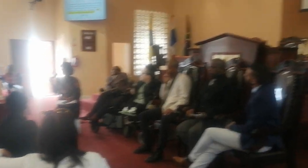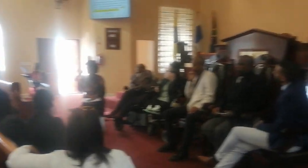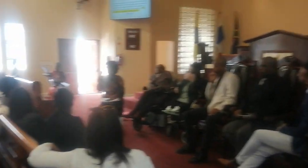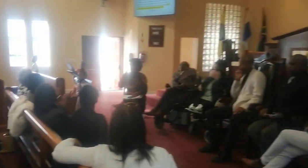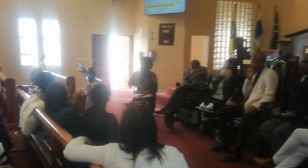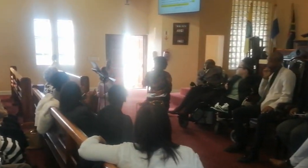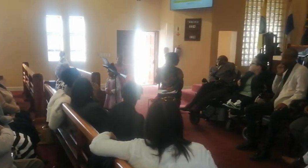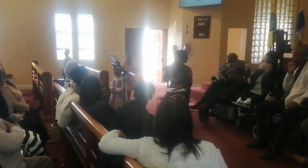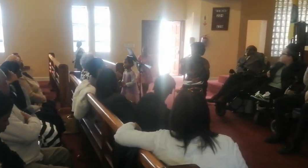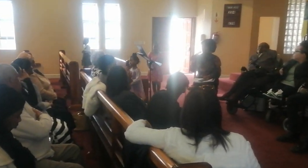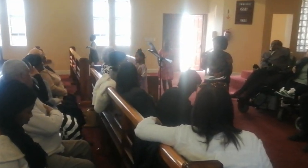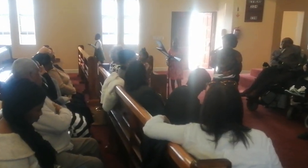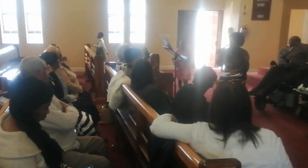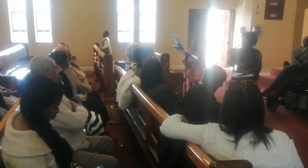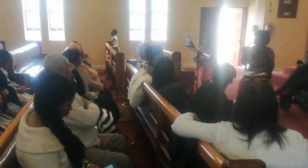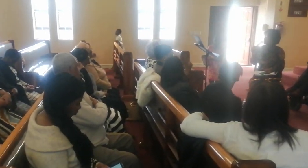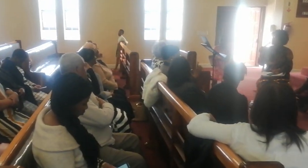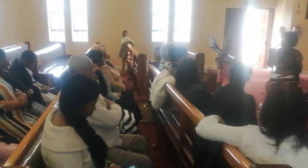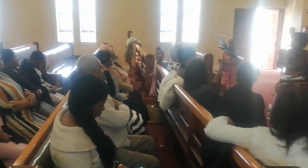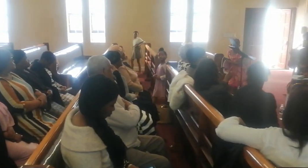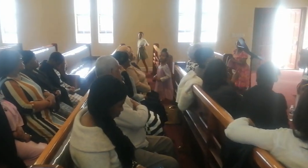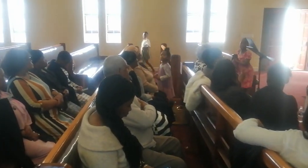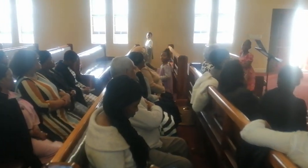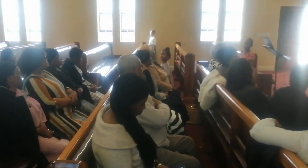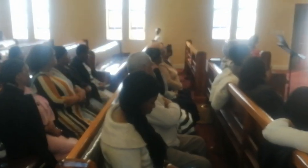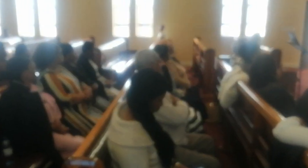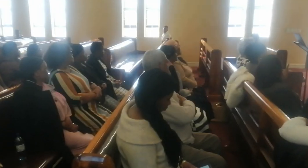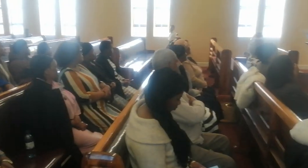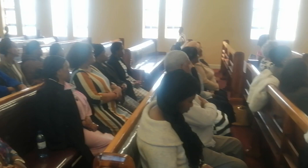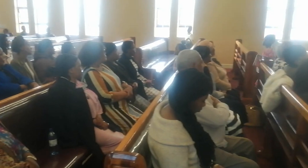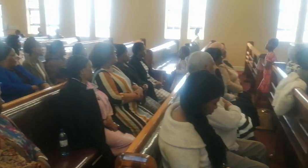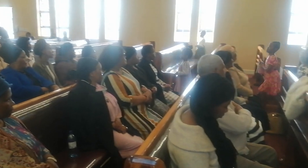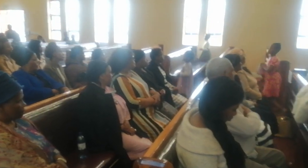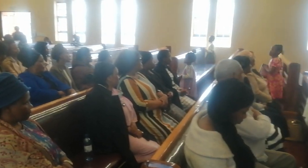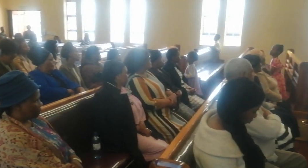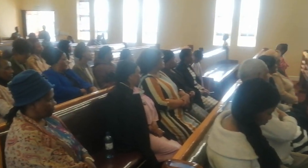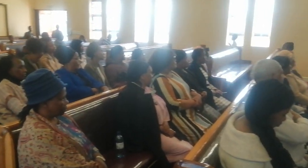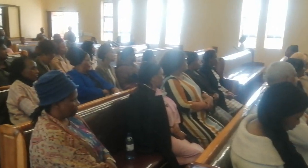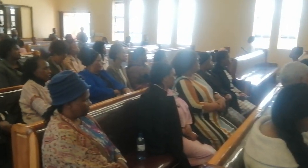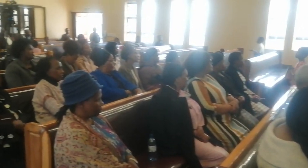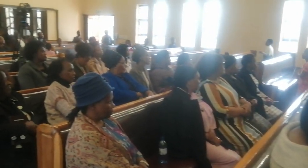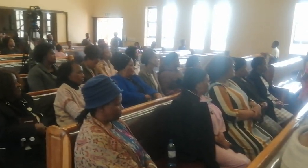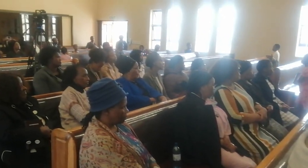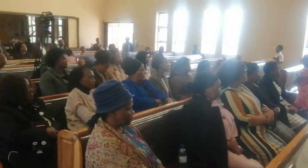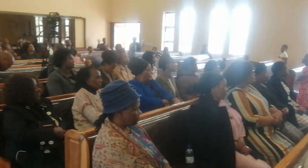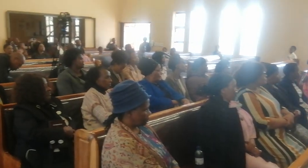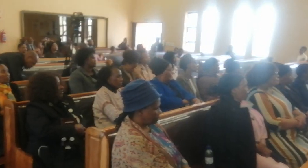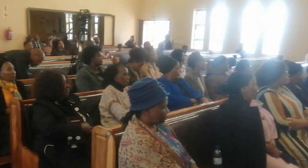he passed by, he saw a man blind from